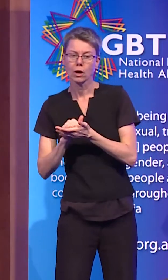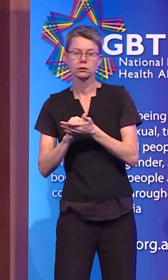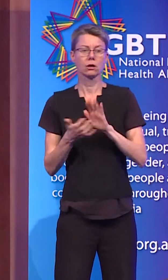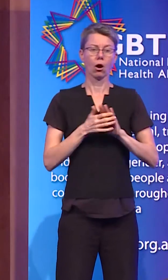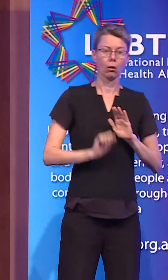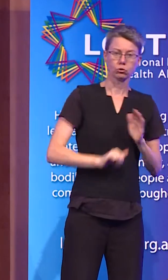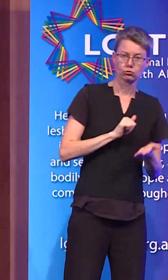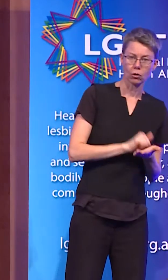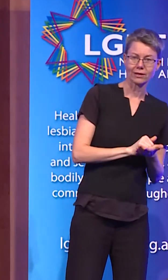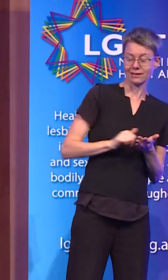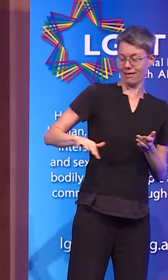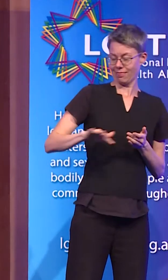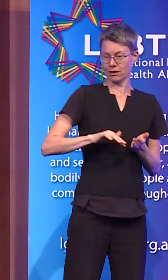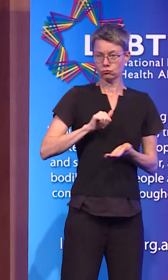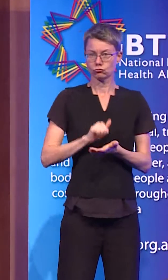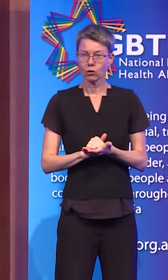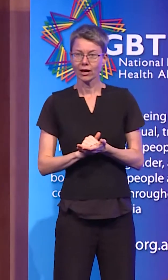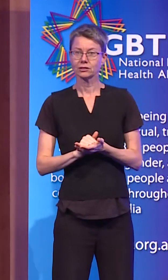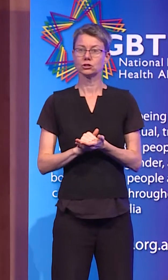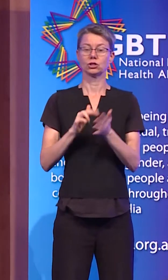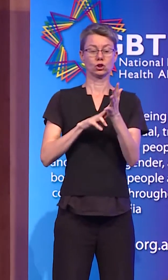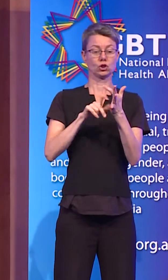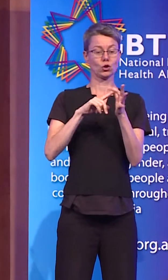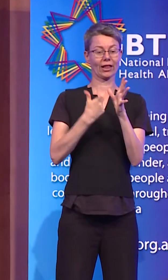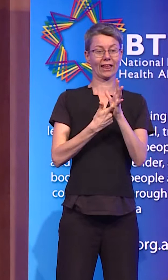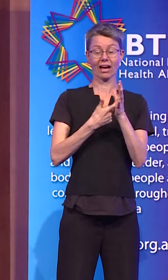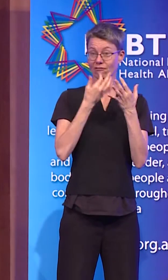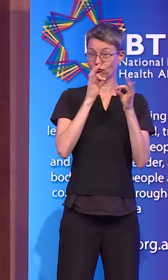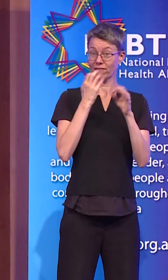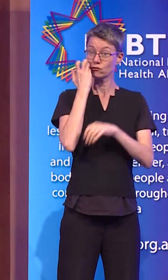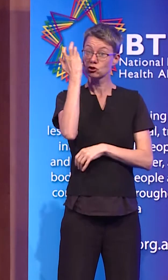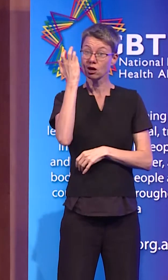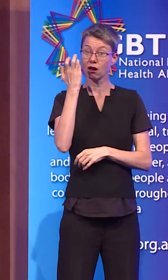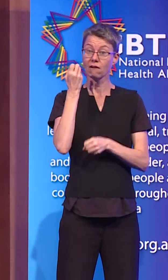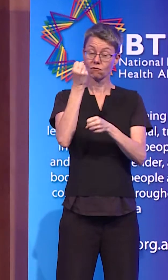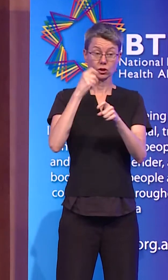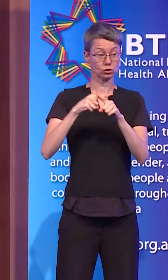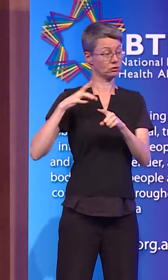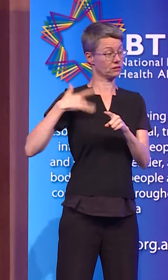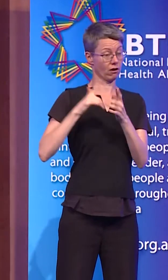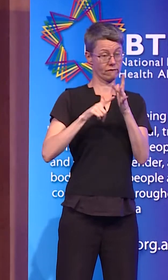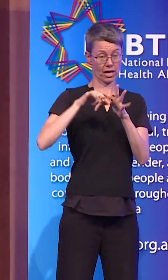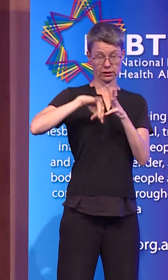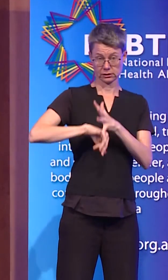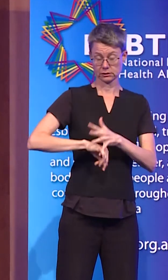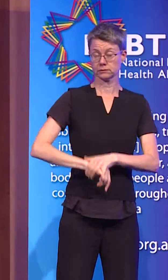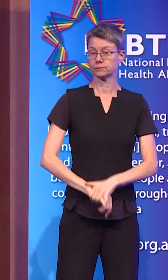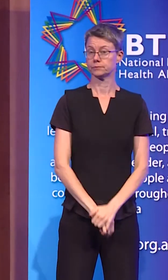abortion rights, land rights, a nuclear-free future, the fight to survive AIDS.